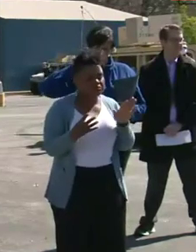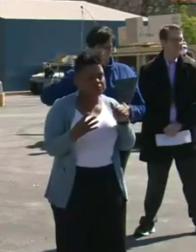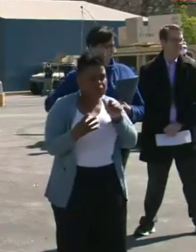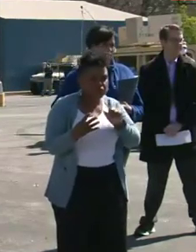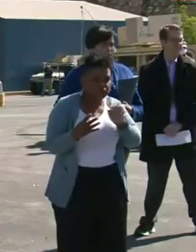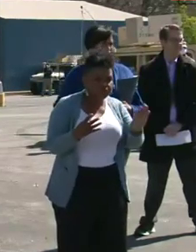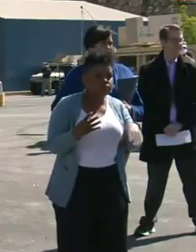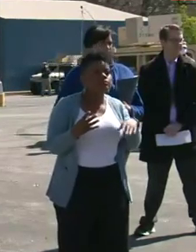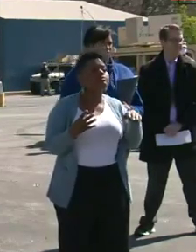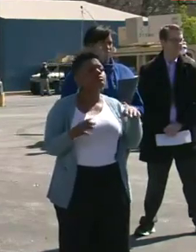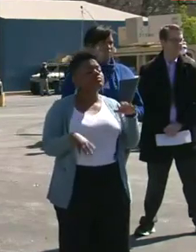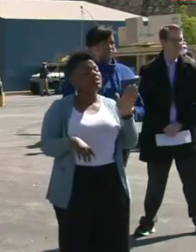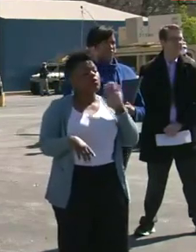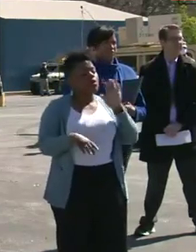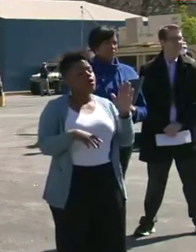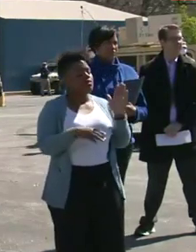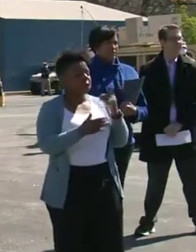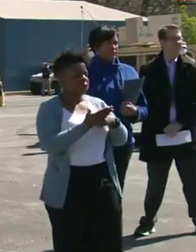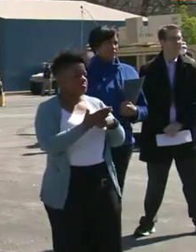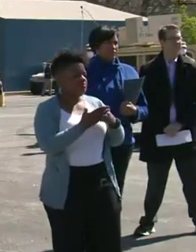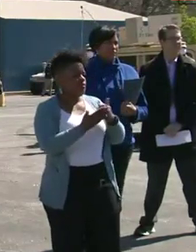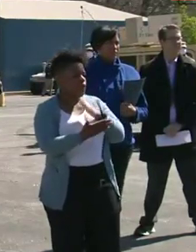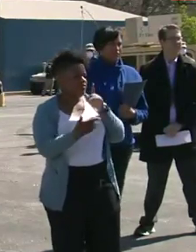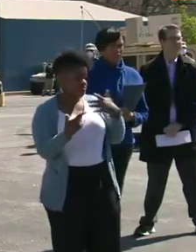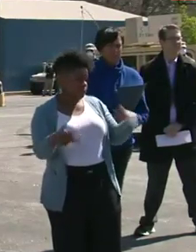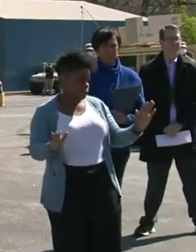before we end today.